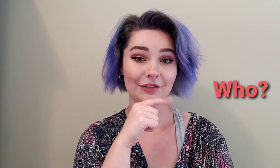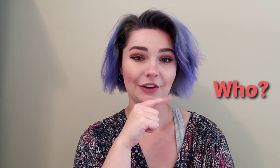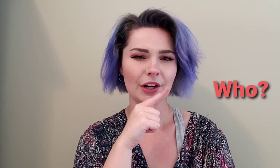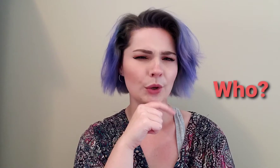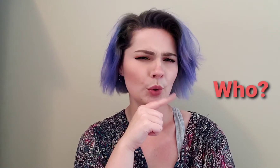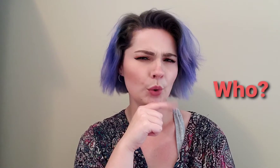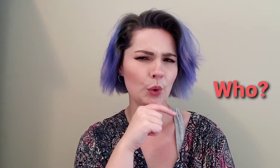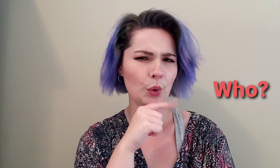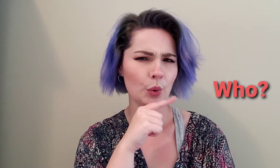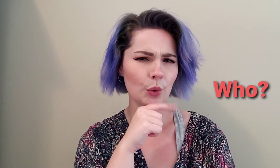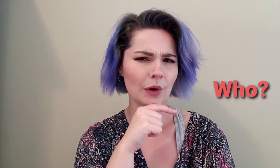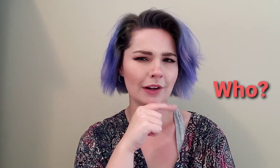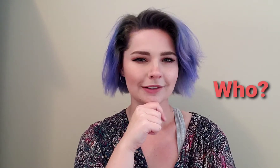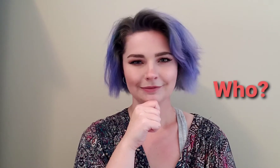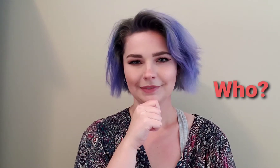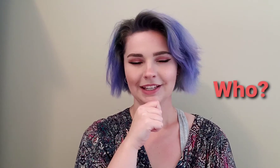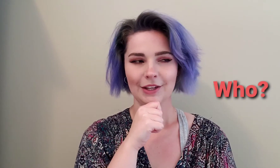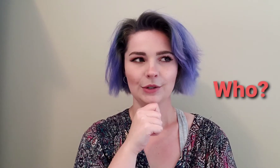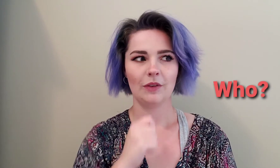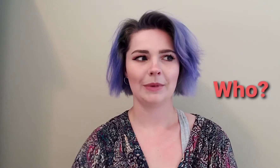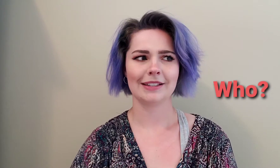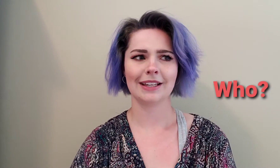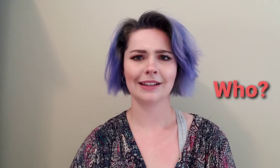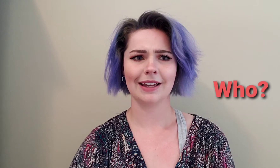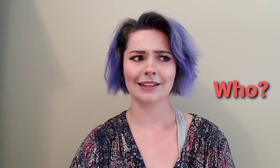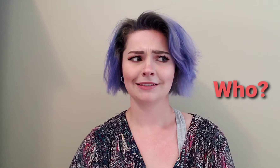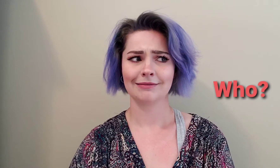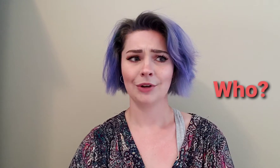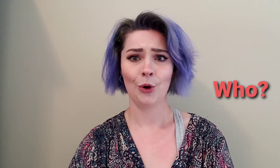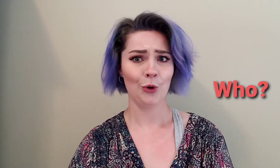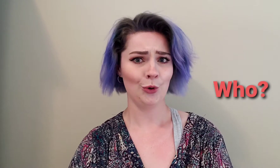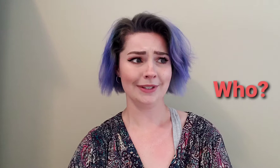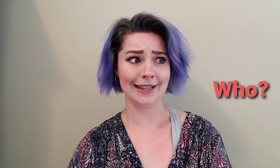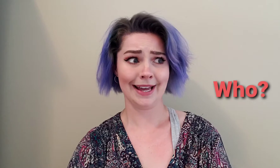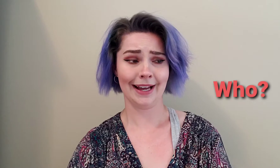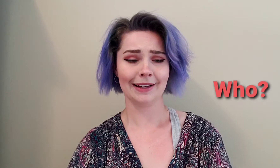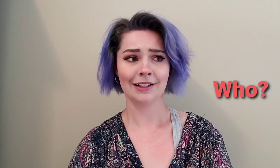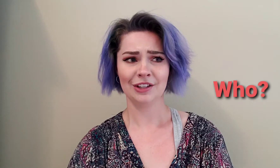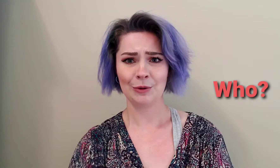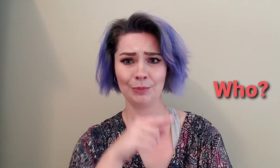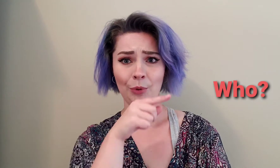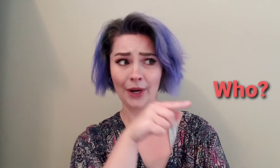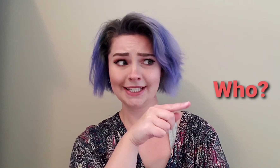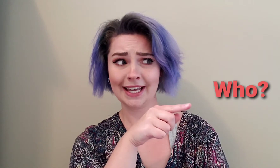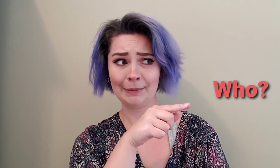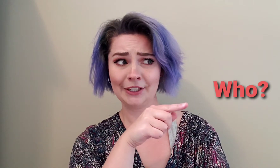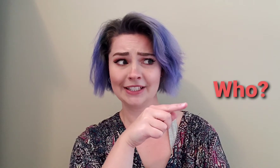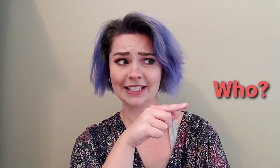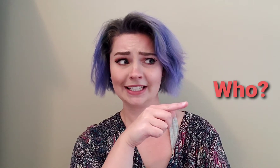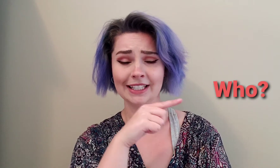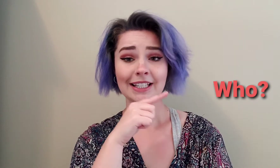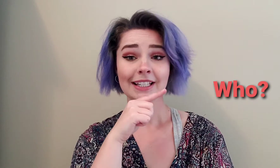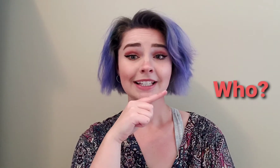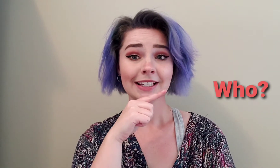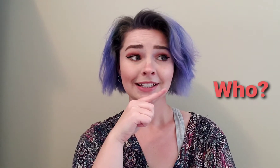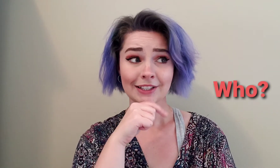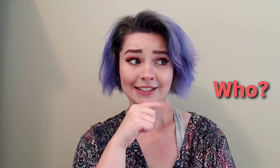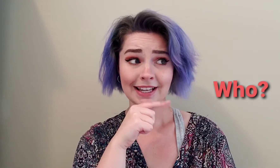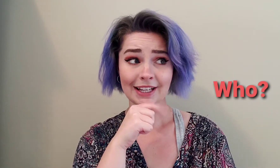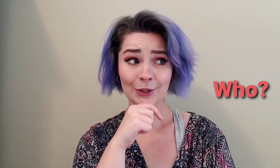for who. So if I'm asking like, who is that? You point to that person, sign